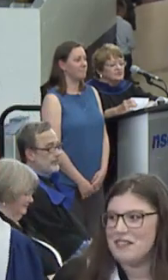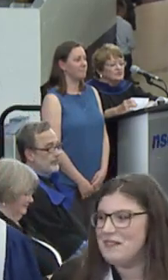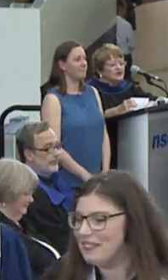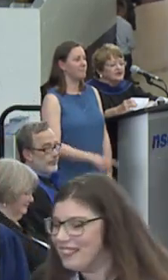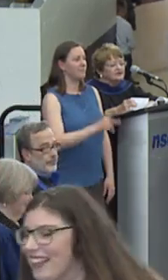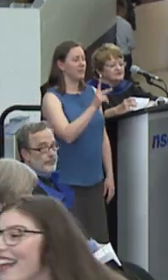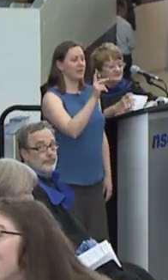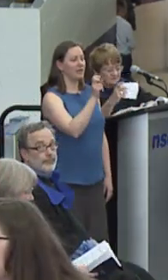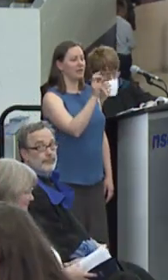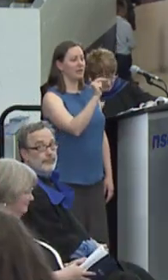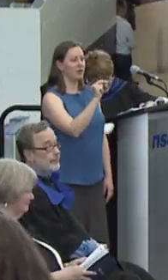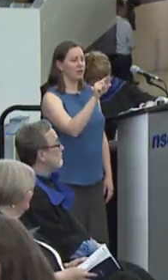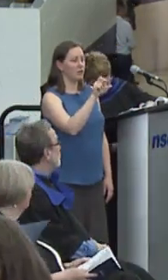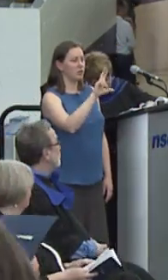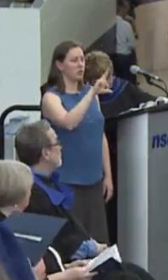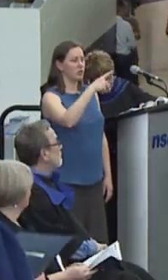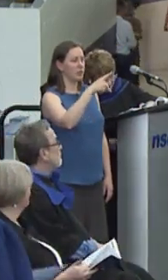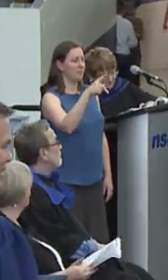Kieran Brick.